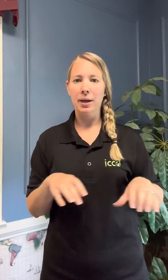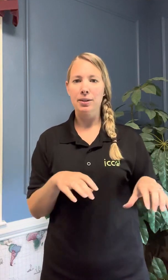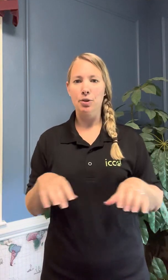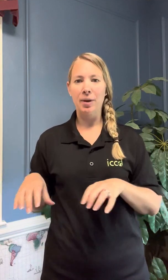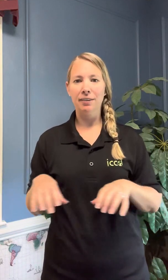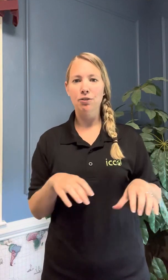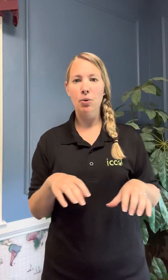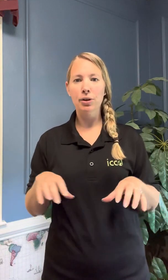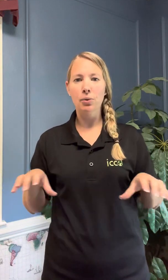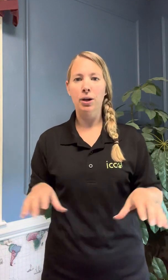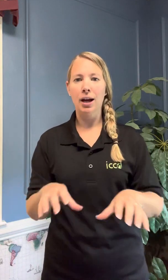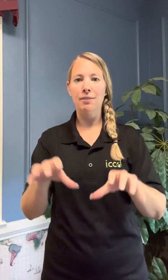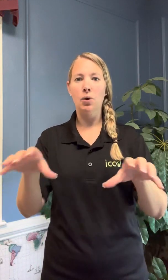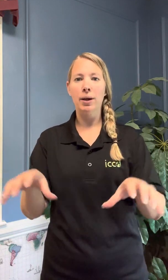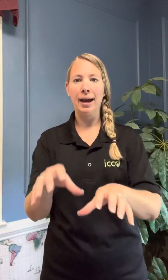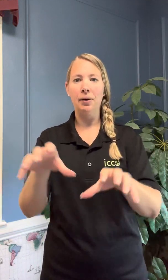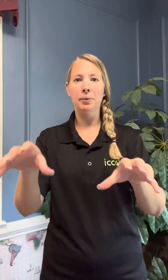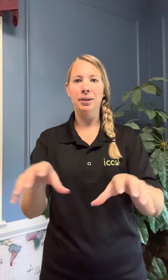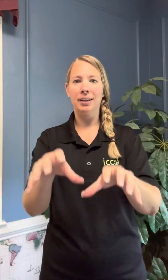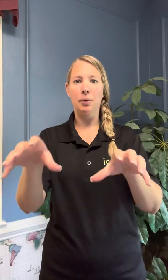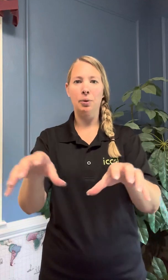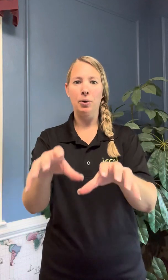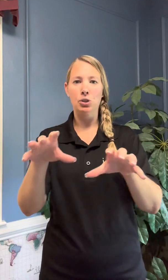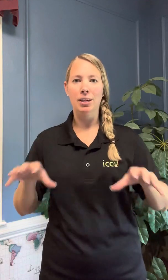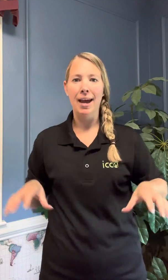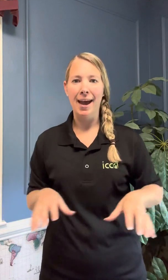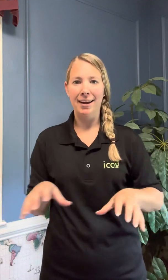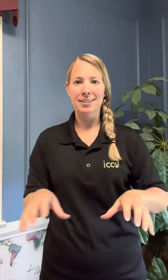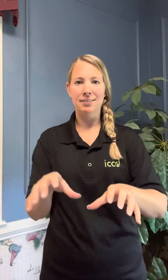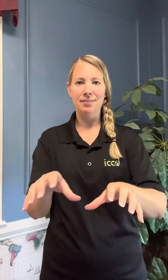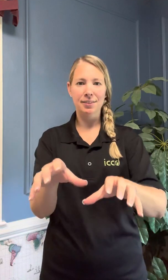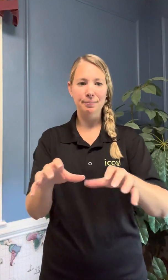so back and forth or kind of going out in an outward motion. Active.